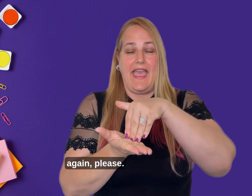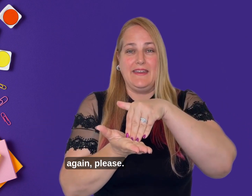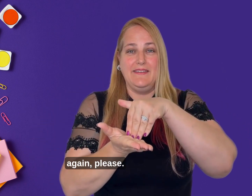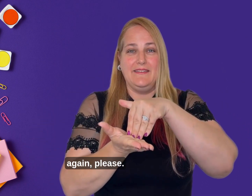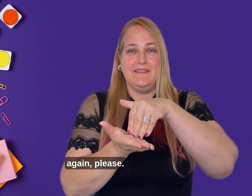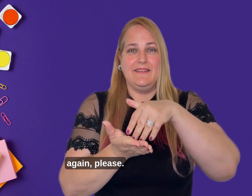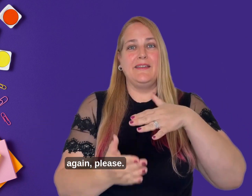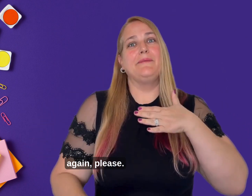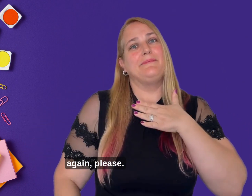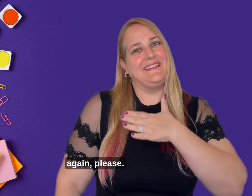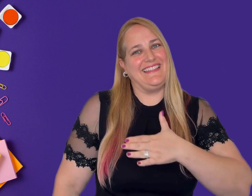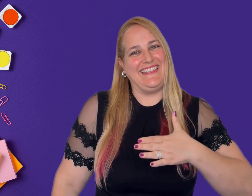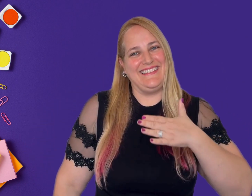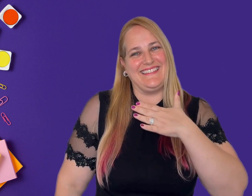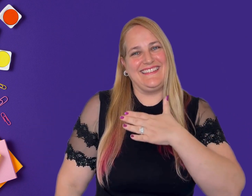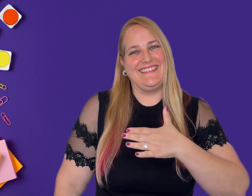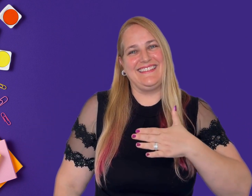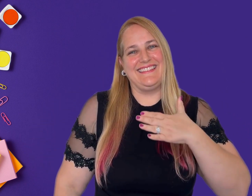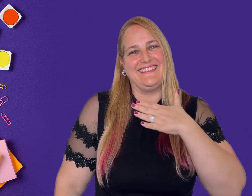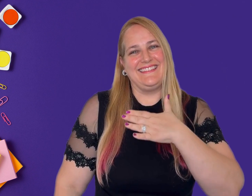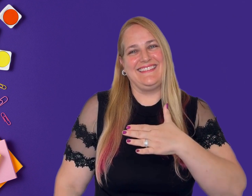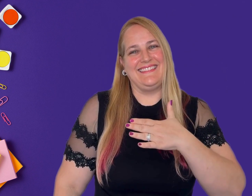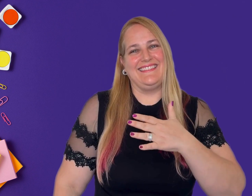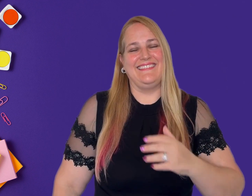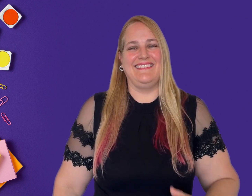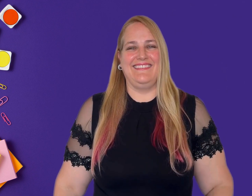Again, please.